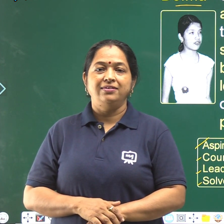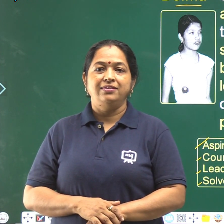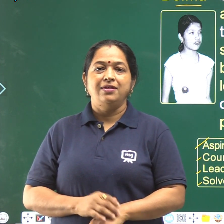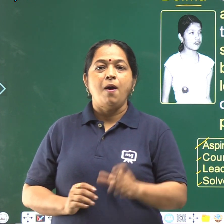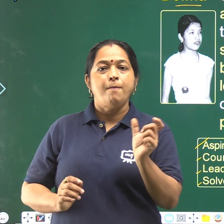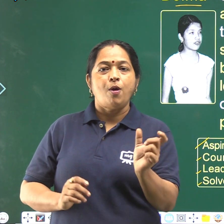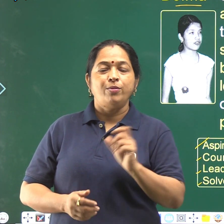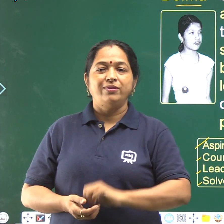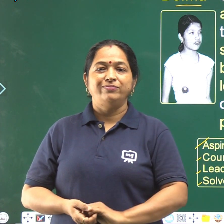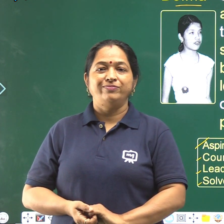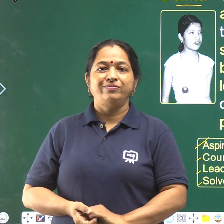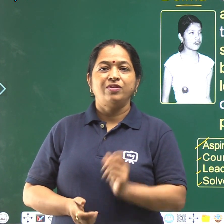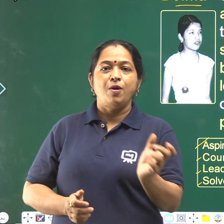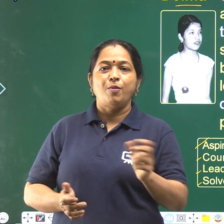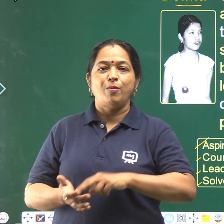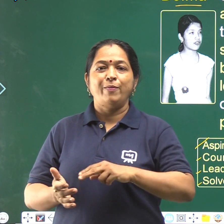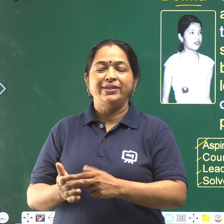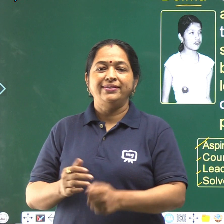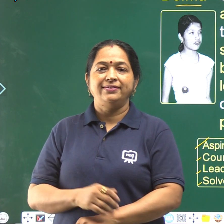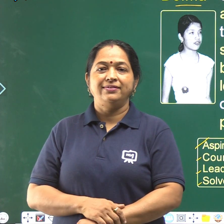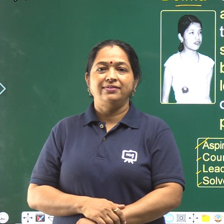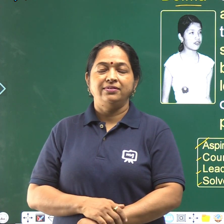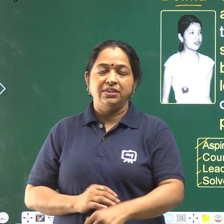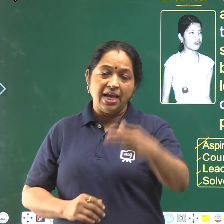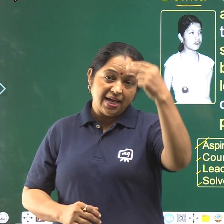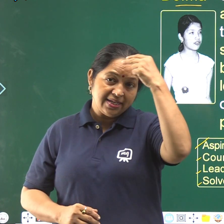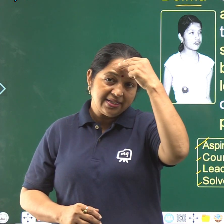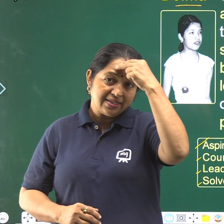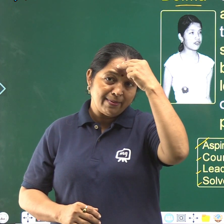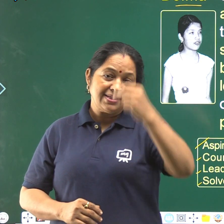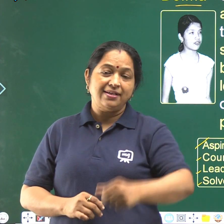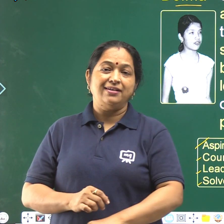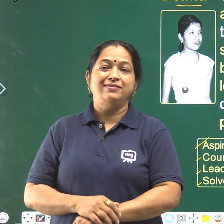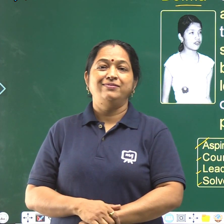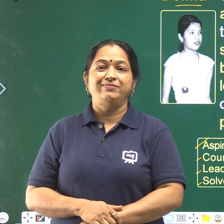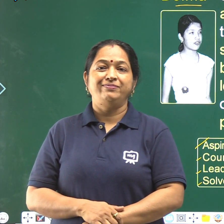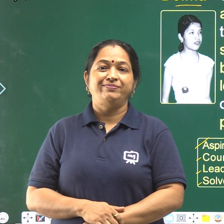Problem. Problem means? Samasya.